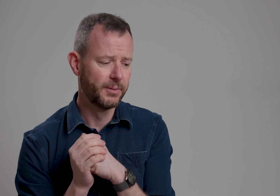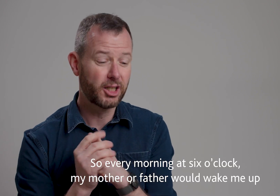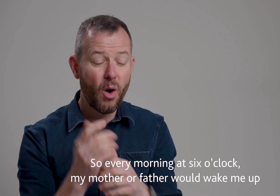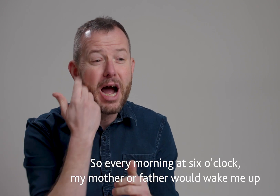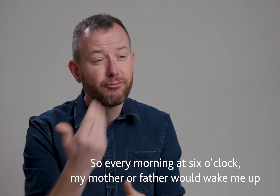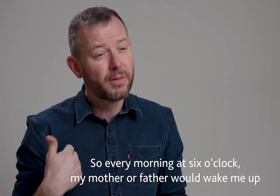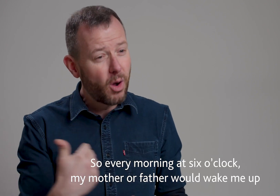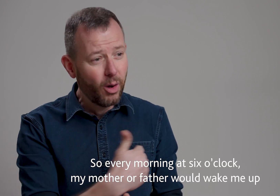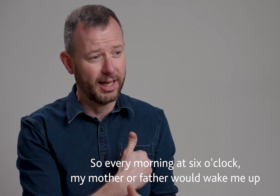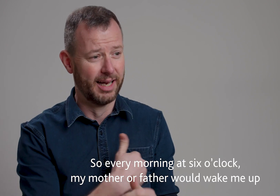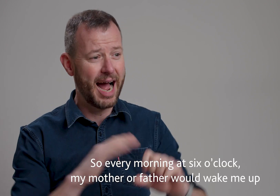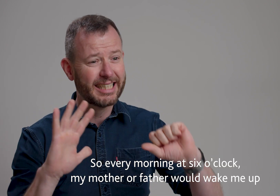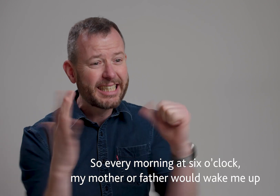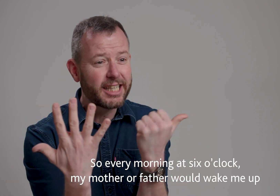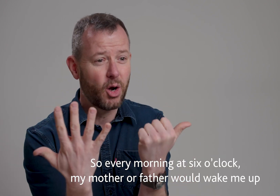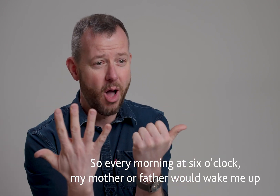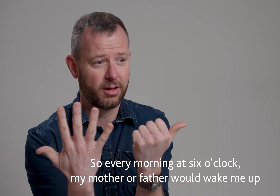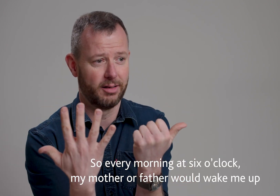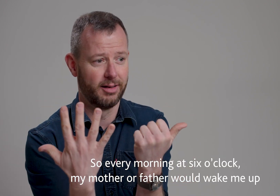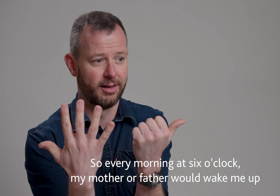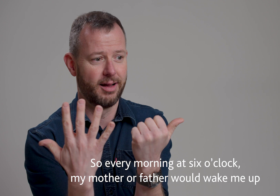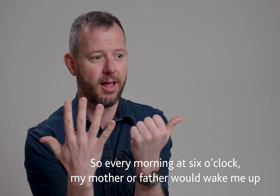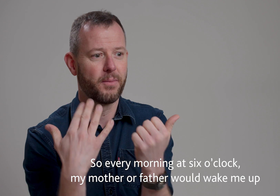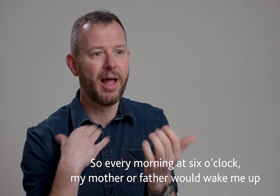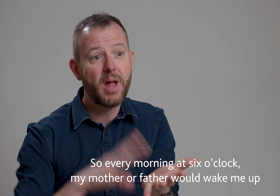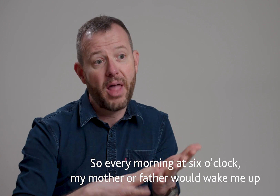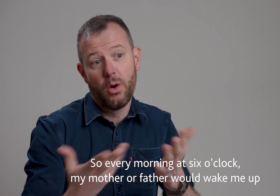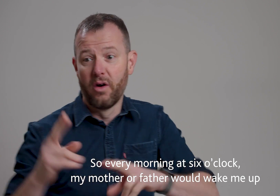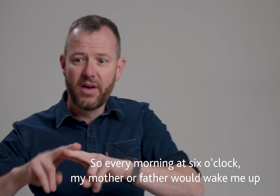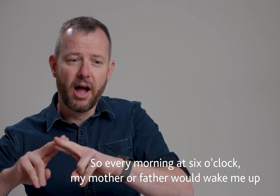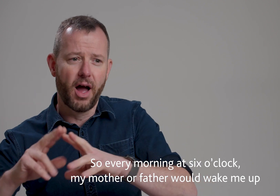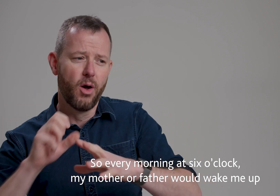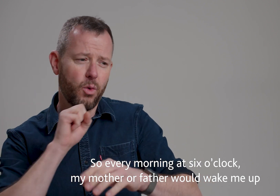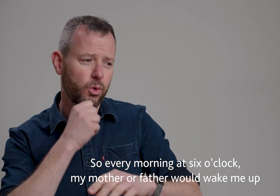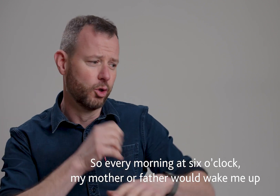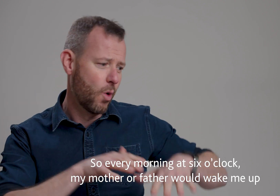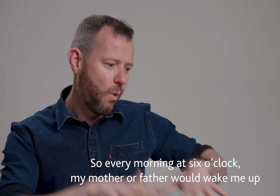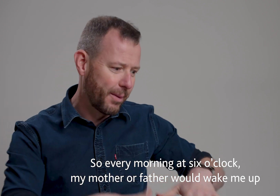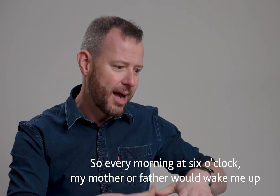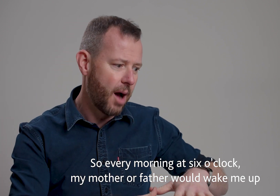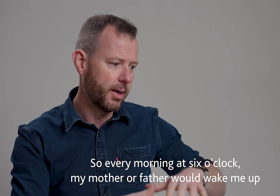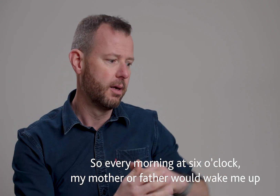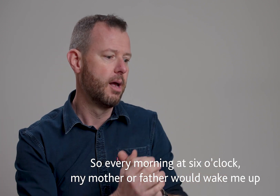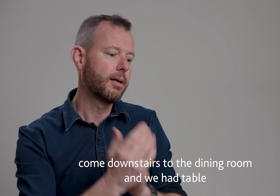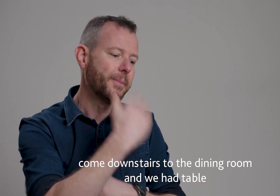So every morning I did the lock. My mother, her father, would wind me up, come down